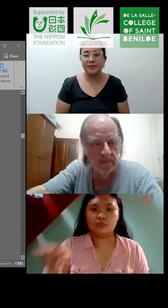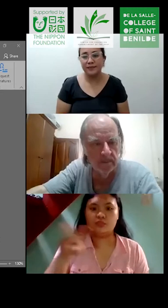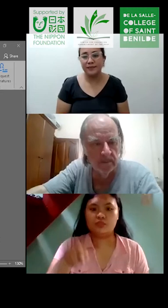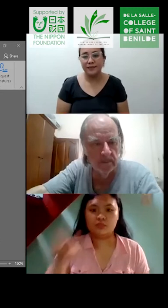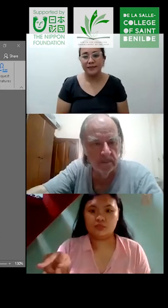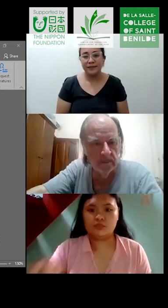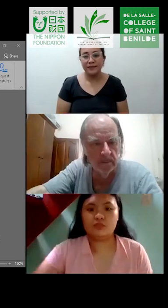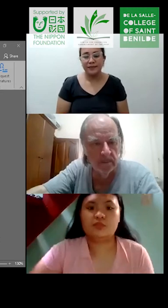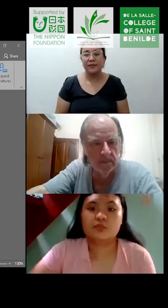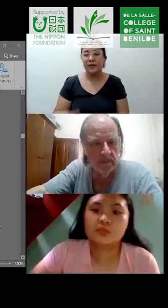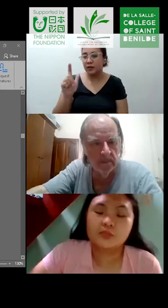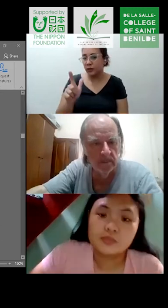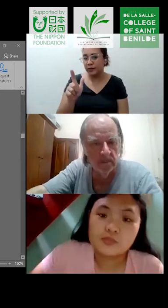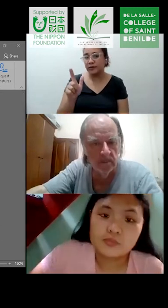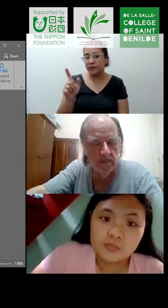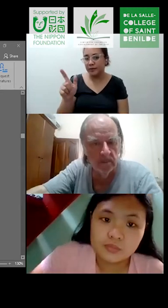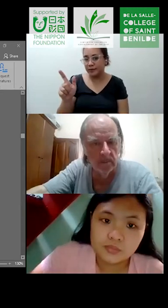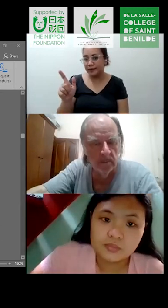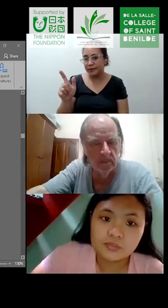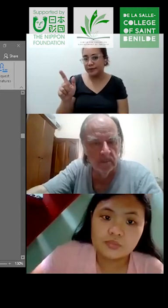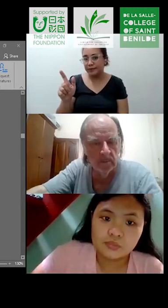20, 21, 22.